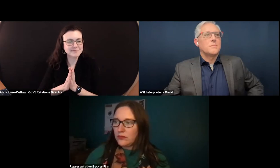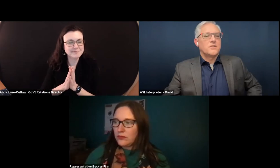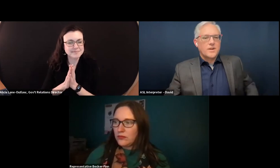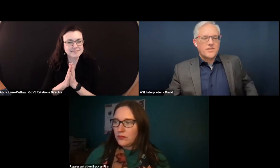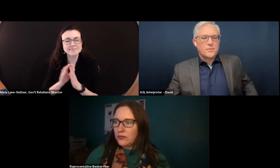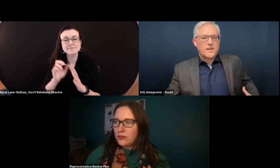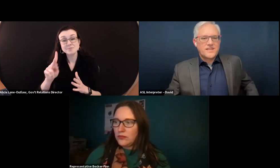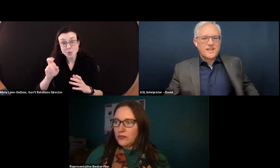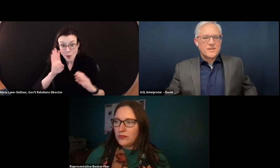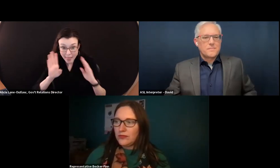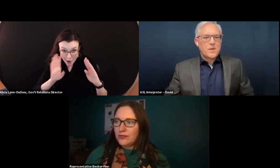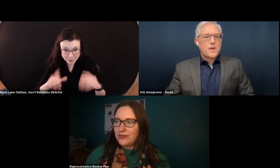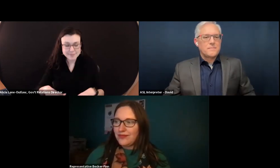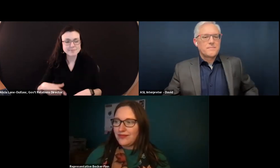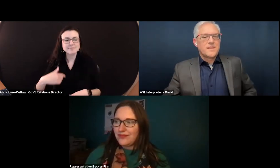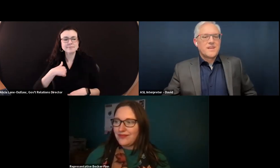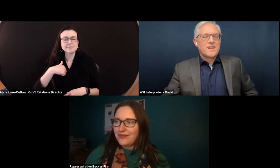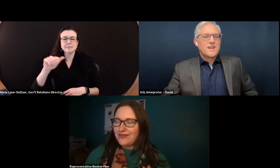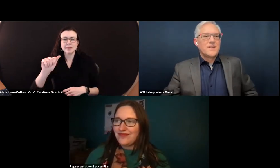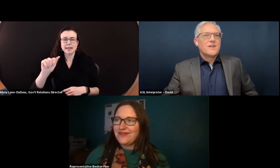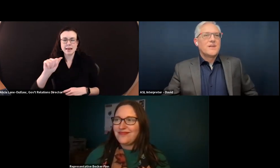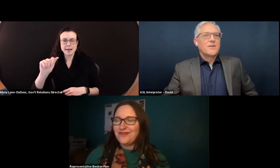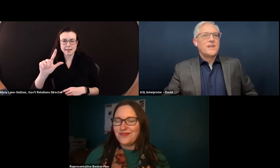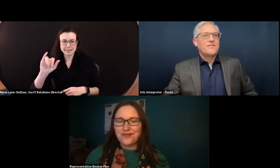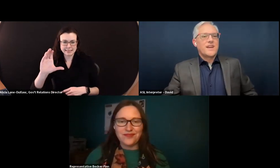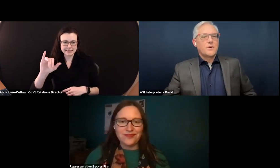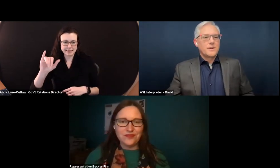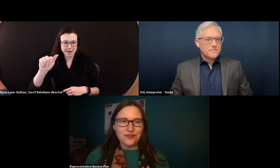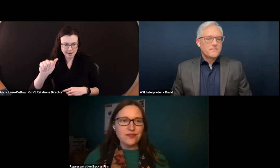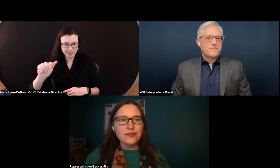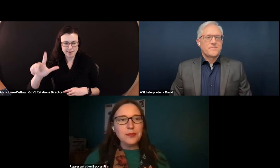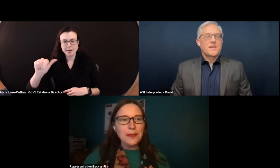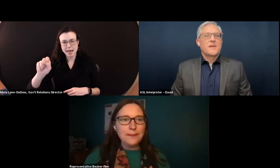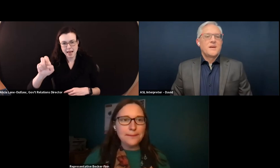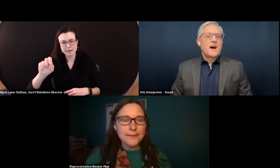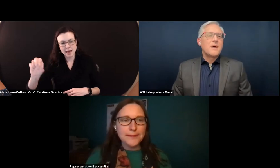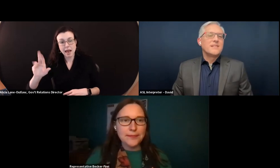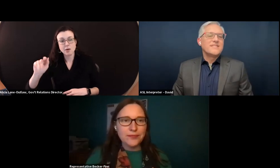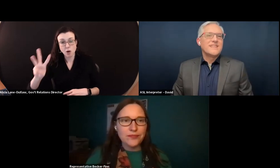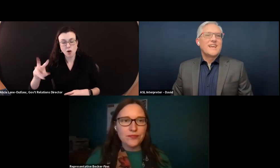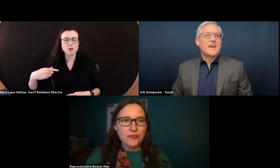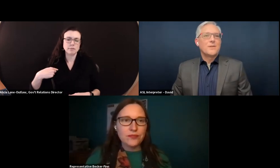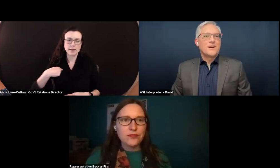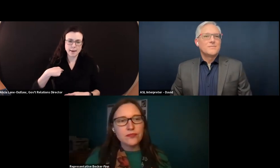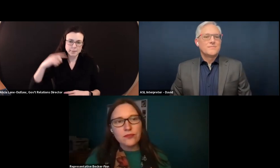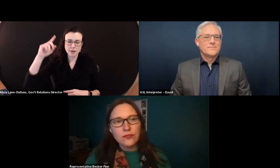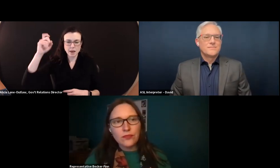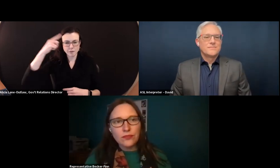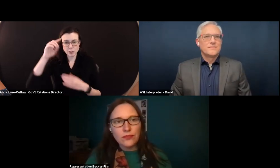Just had to make sure I had the right settings up. Okay. Good evening, everyone. I am Alicia Lane